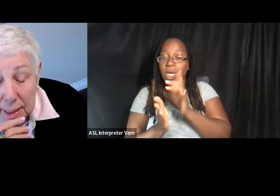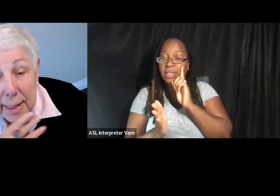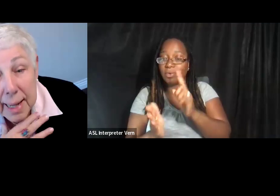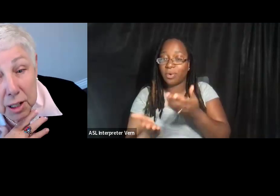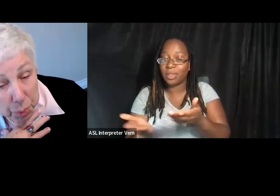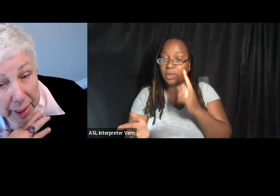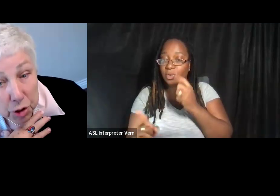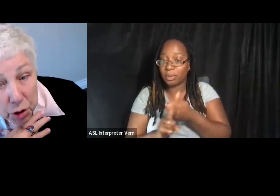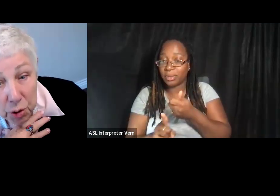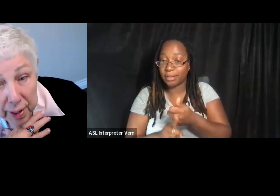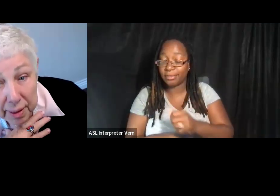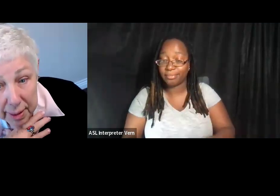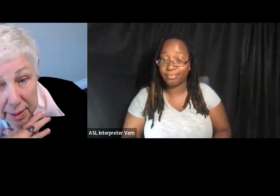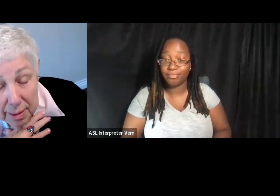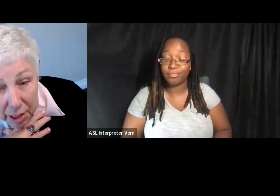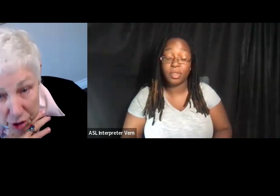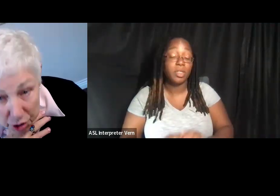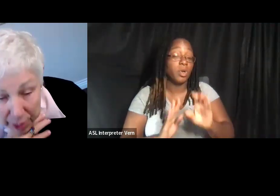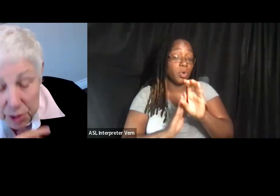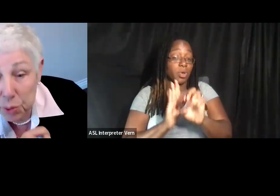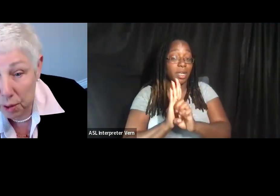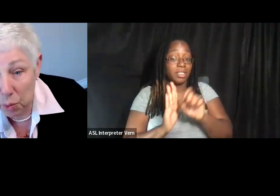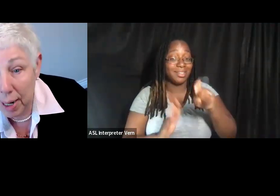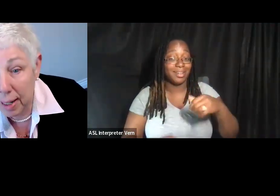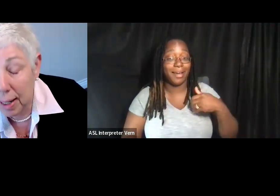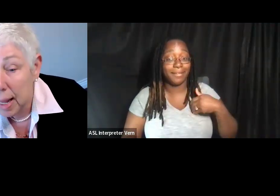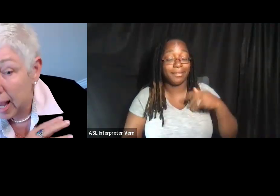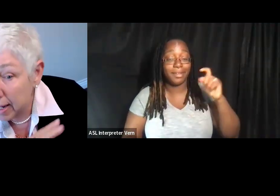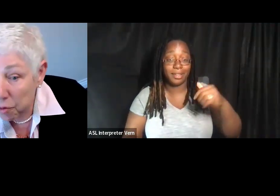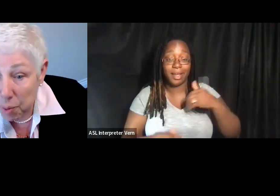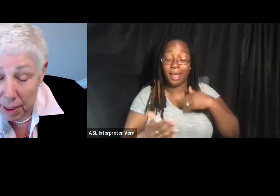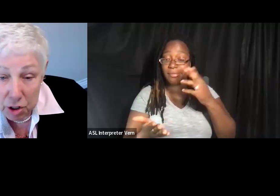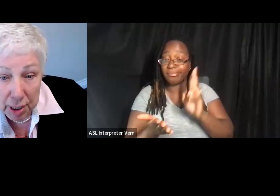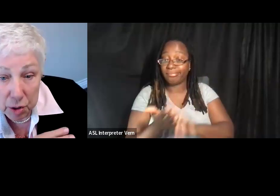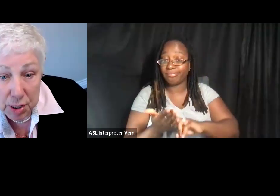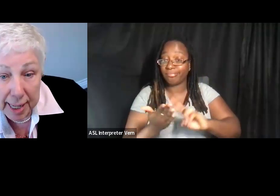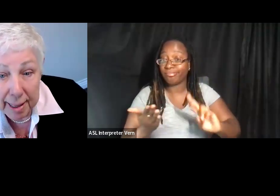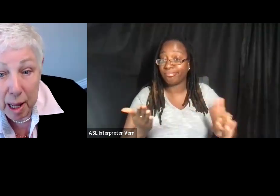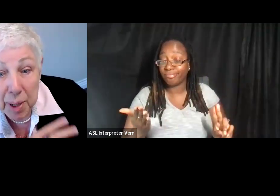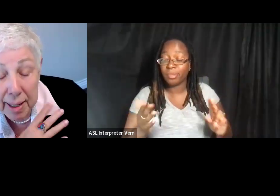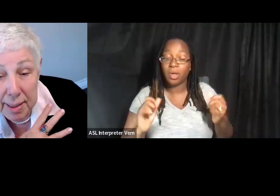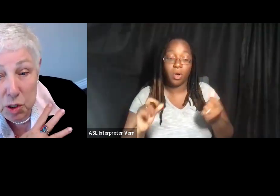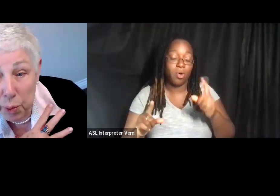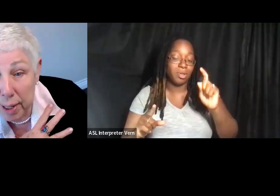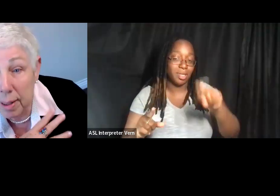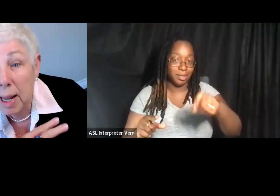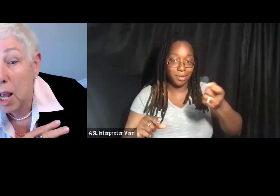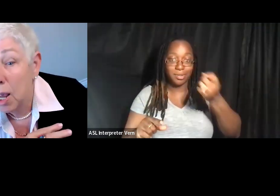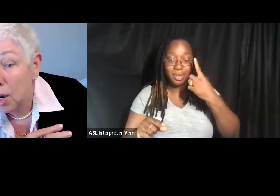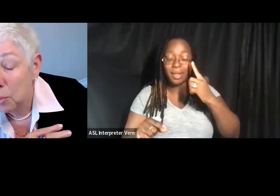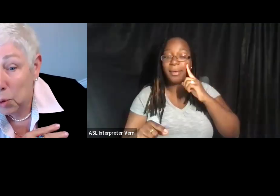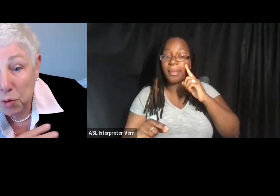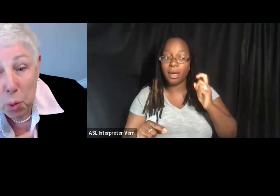themselves. That should be in your code of ethics. They should agree to it in writing. And everybody should understand that because it's